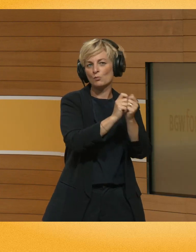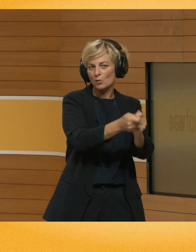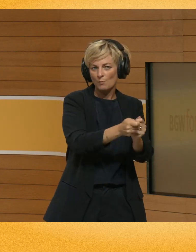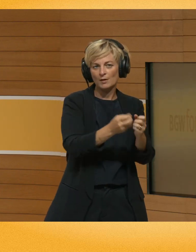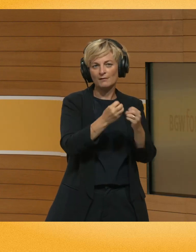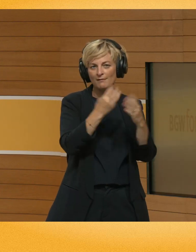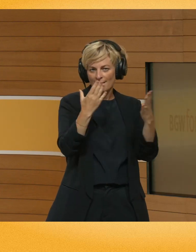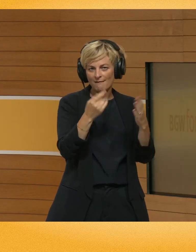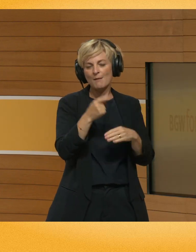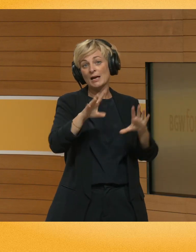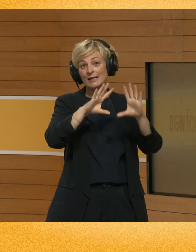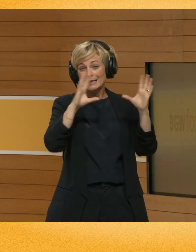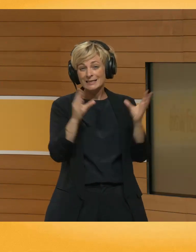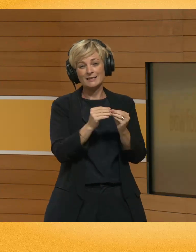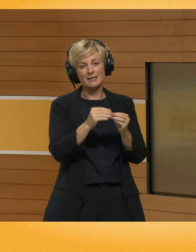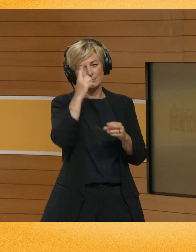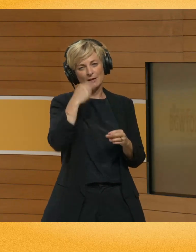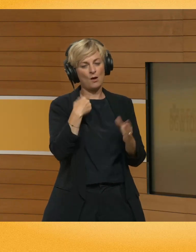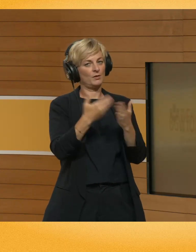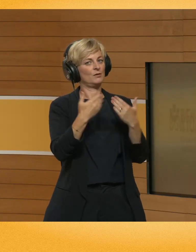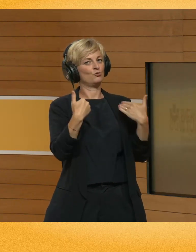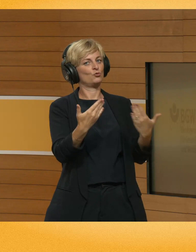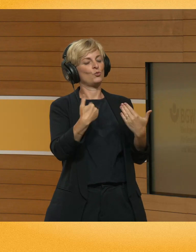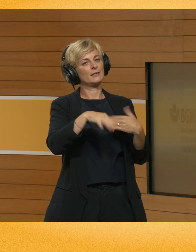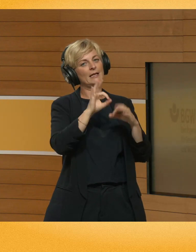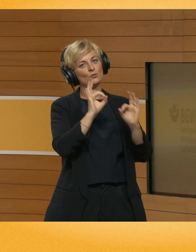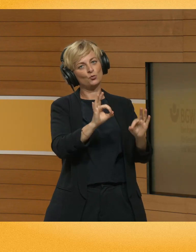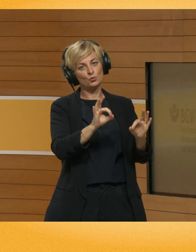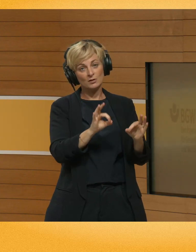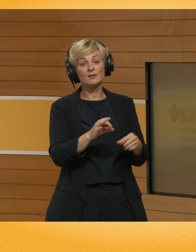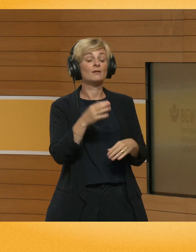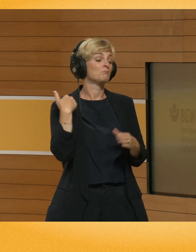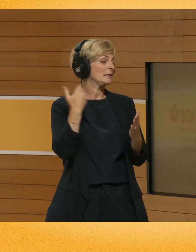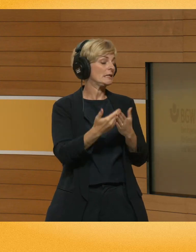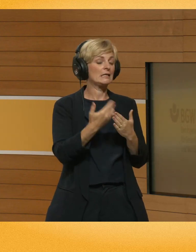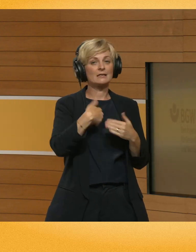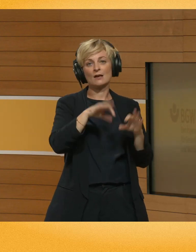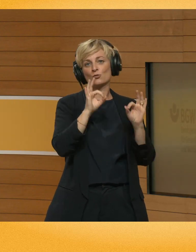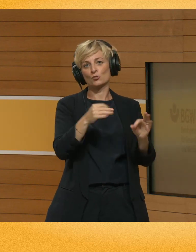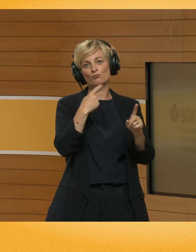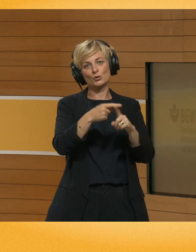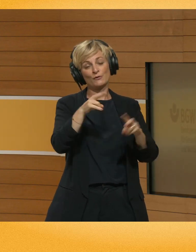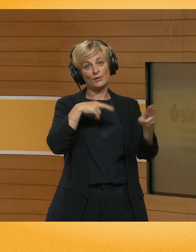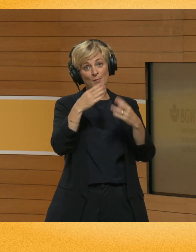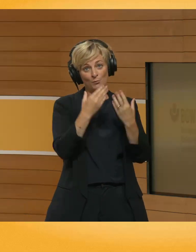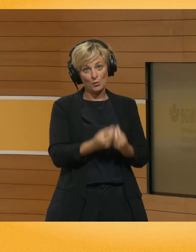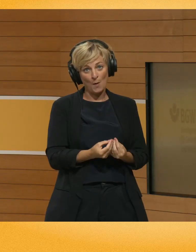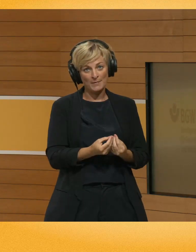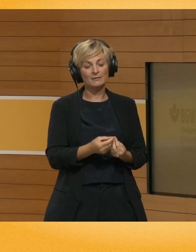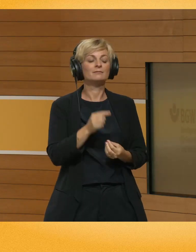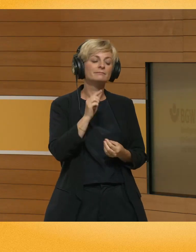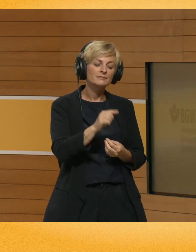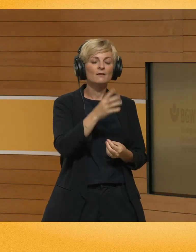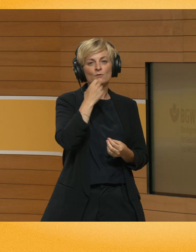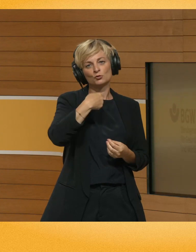a very good thing, and we gain great feedback. And what we do now is we want to evaluate it, of course. We're